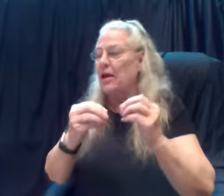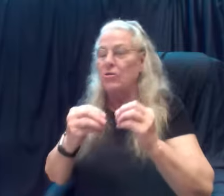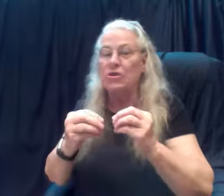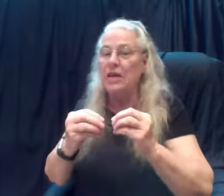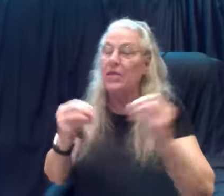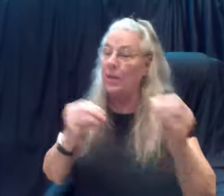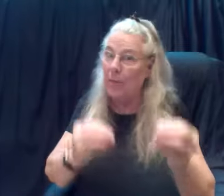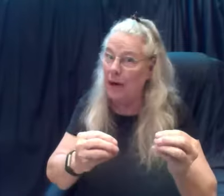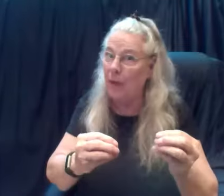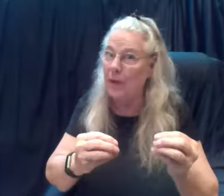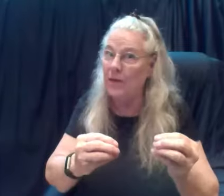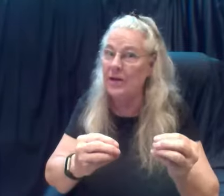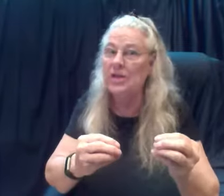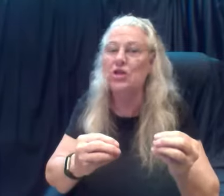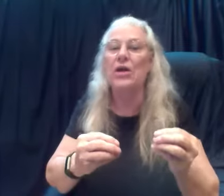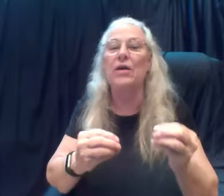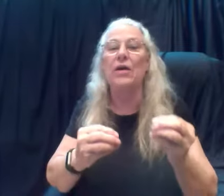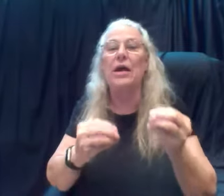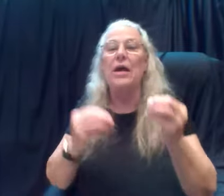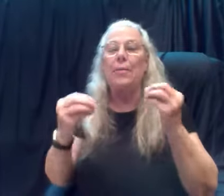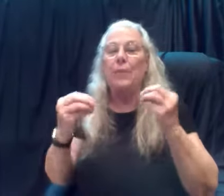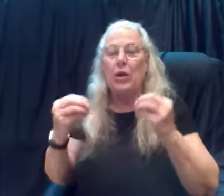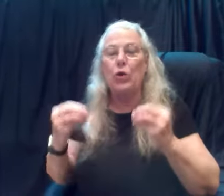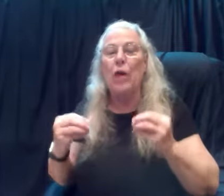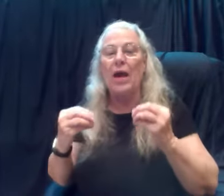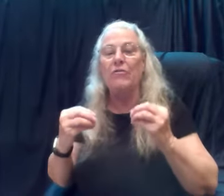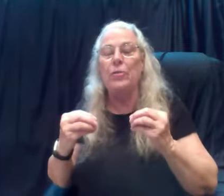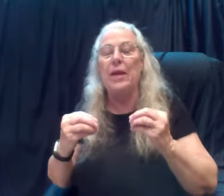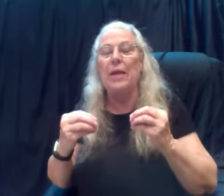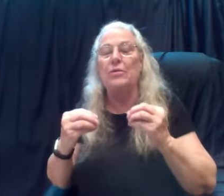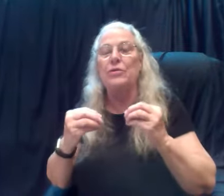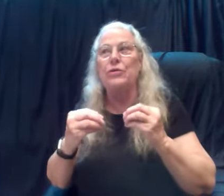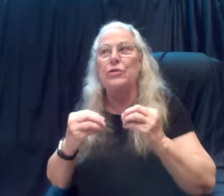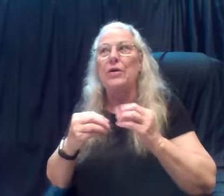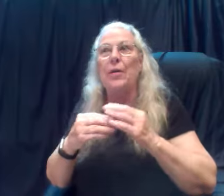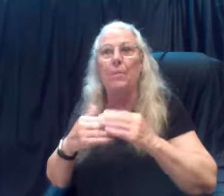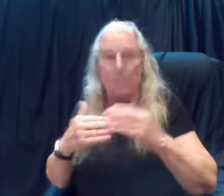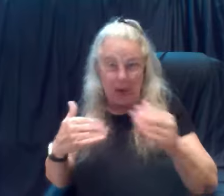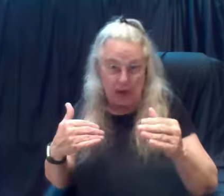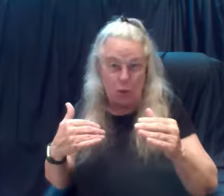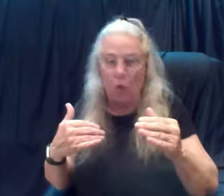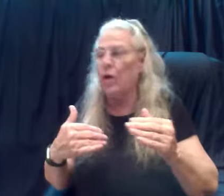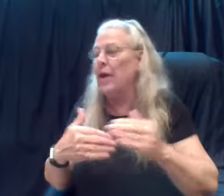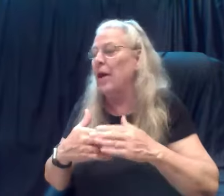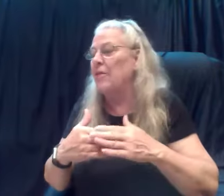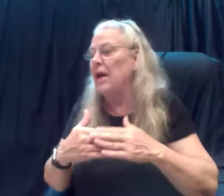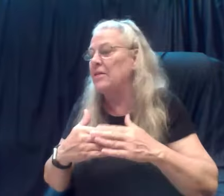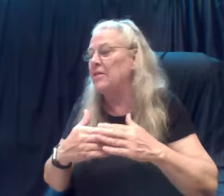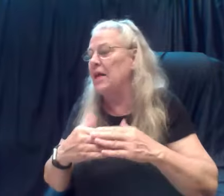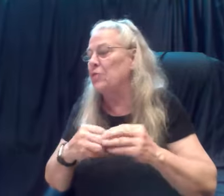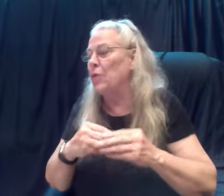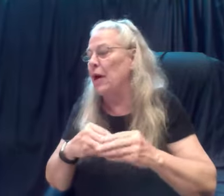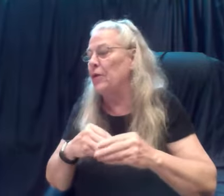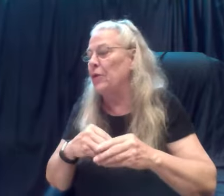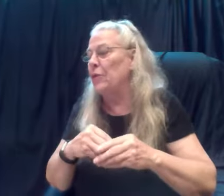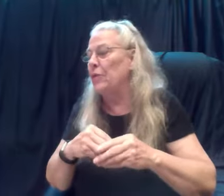understand that it may not be in the dictionary, but you have to be able to make it work. And that's where I do.